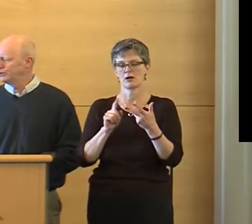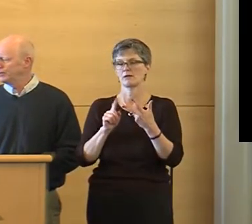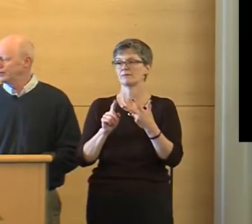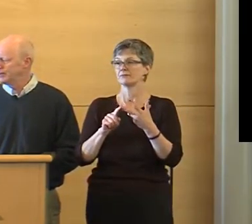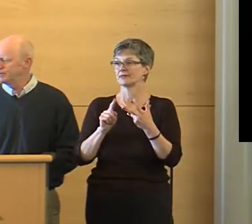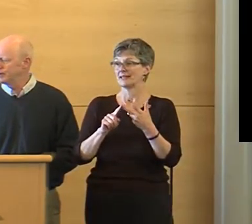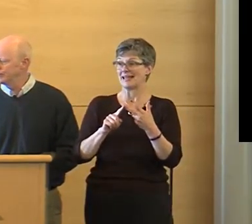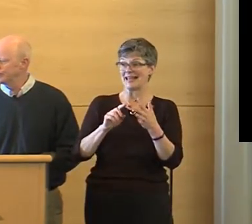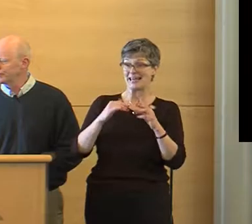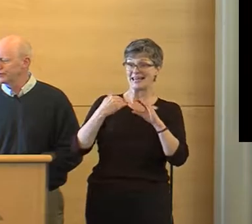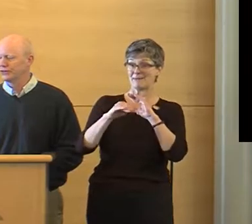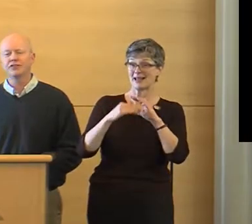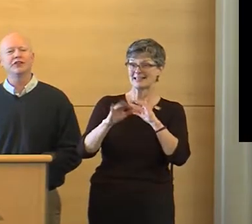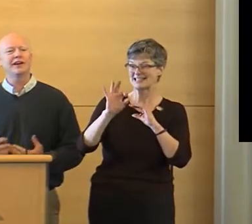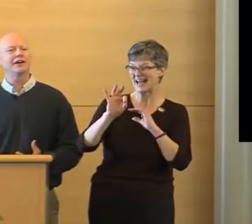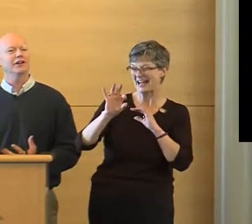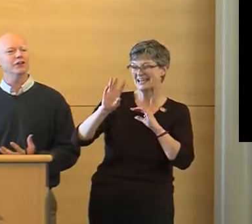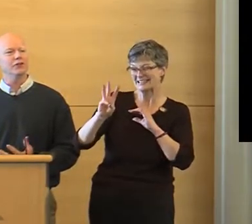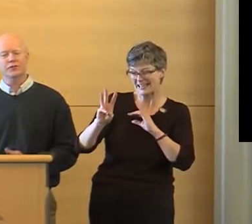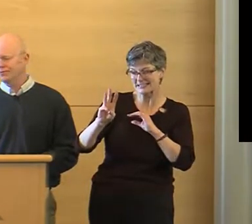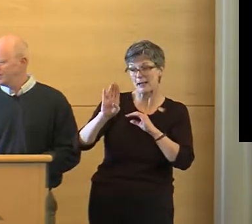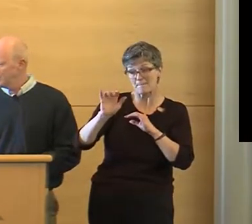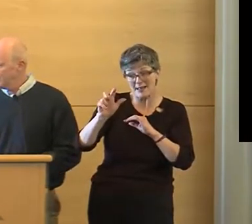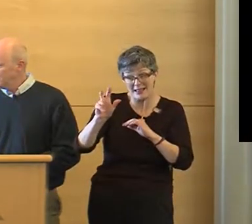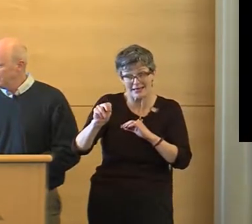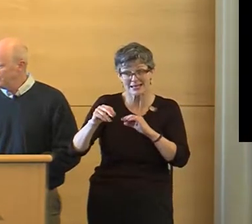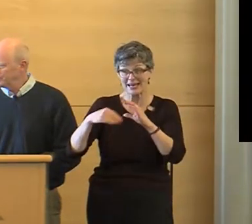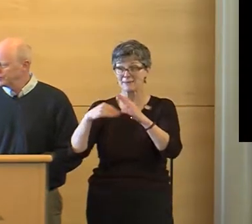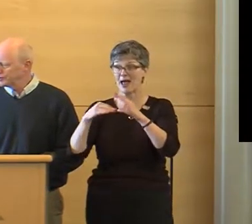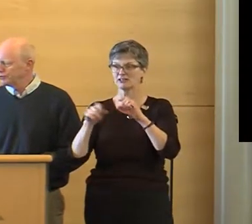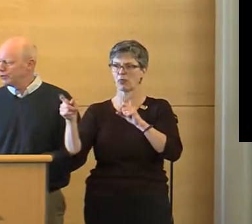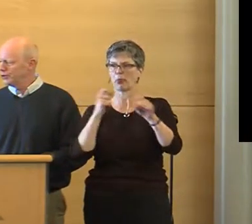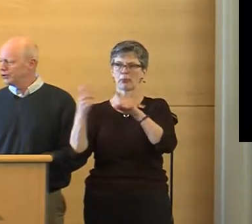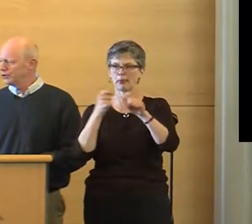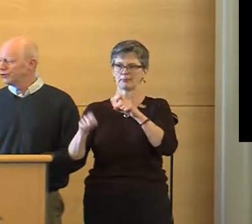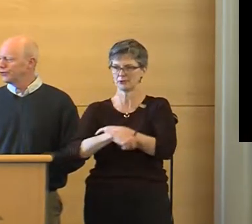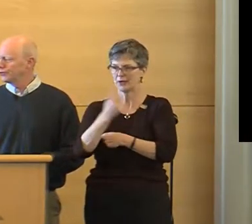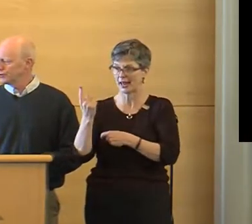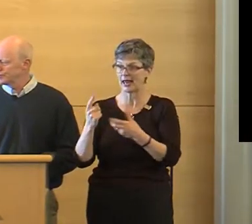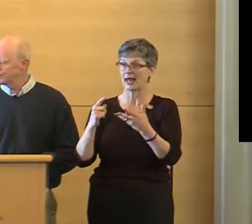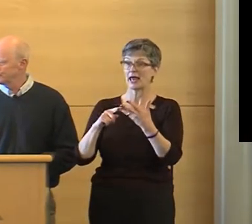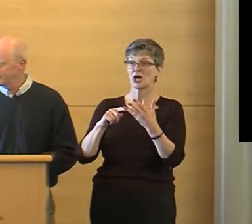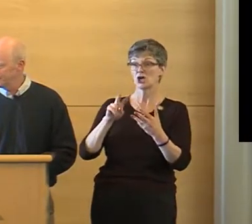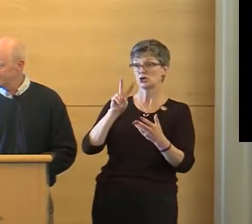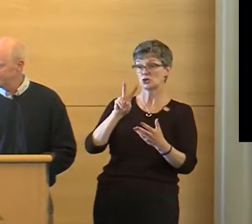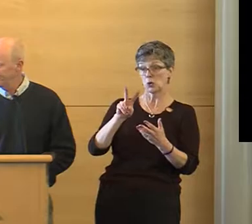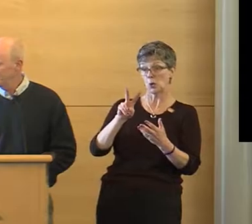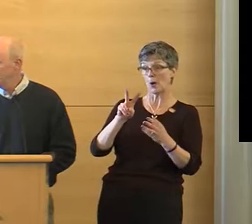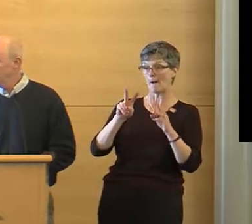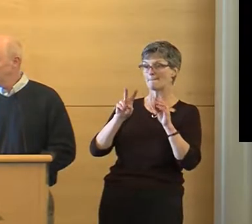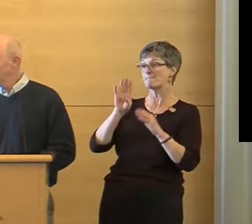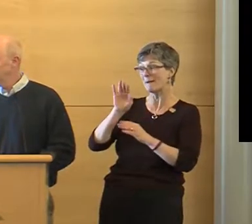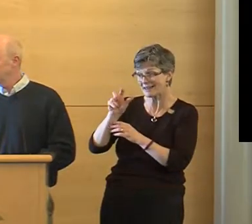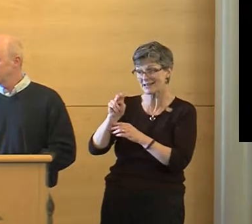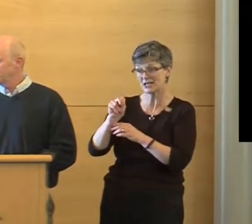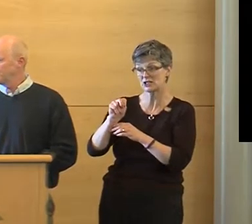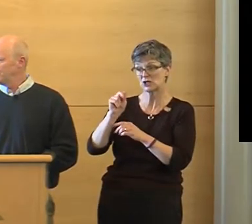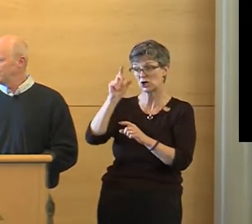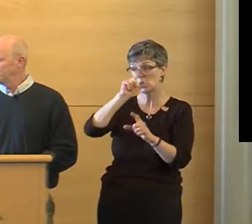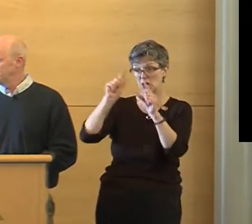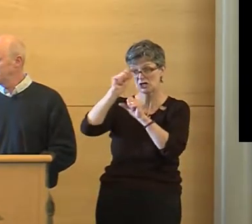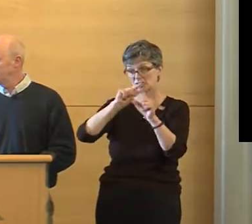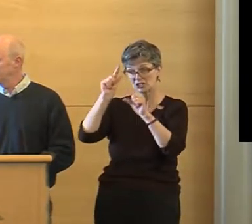are nearly 3 billion, and probably by now 3 billion internet users, nearly 1 billion websites,